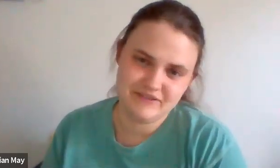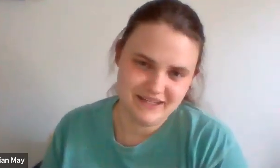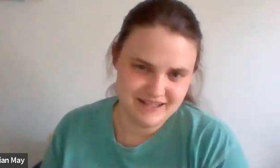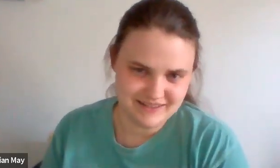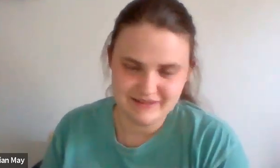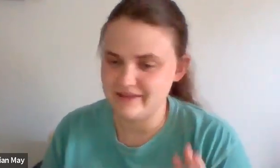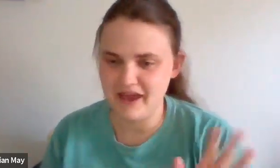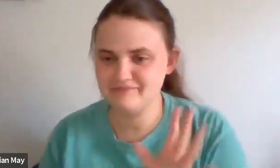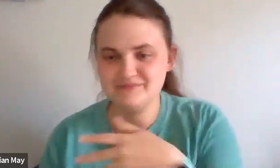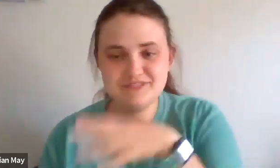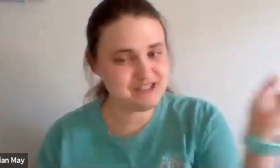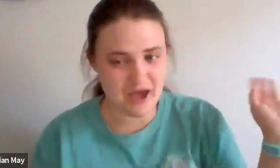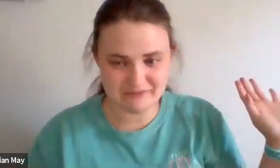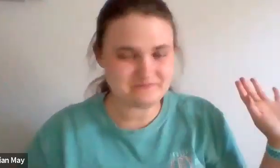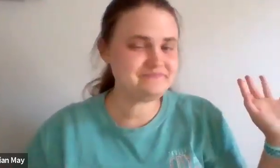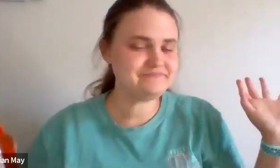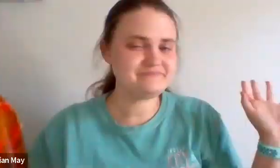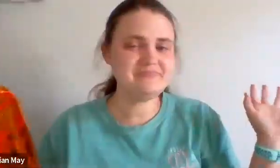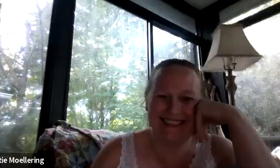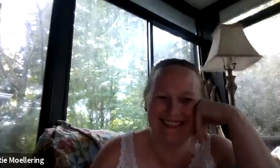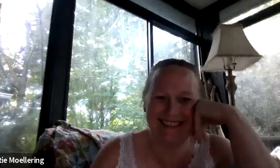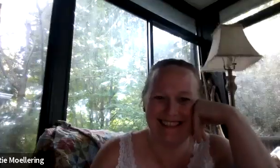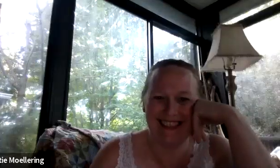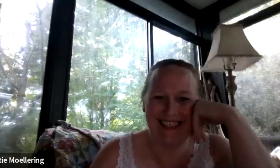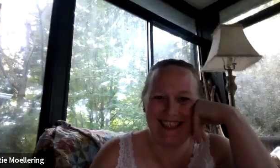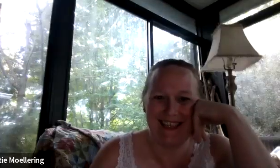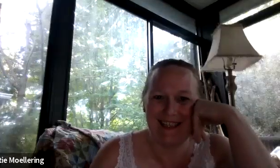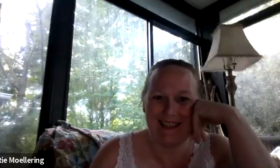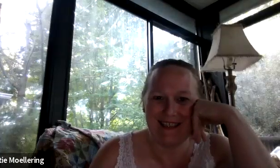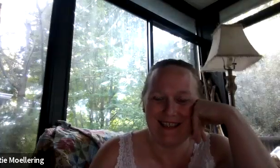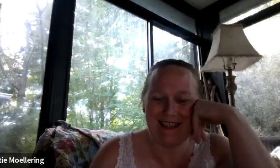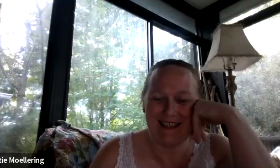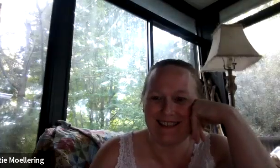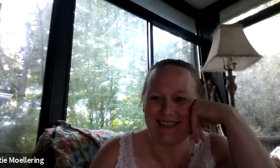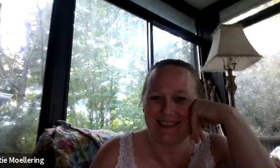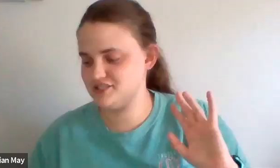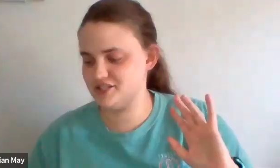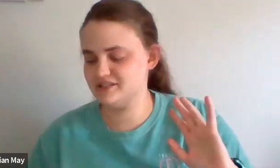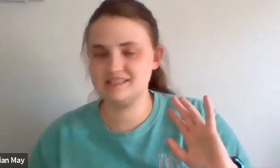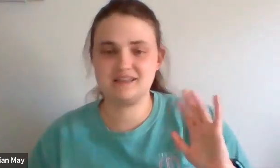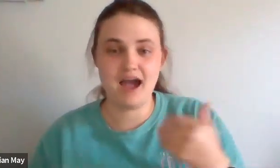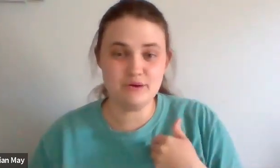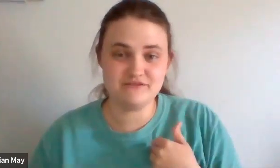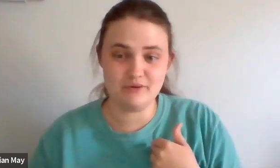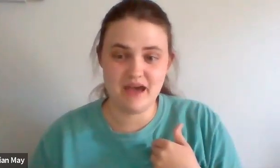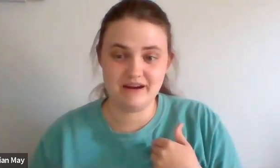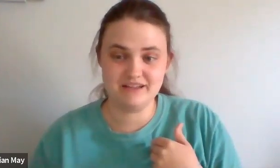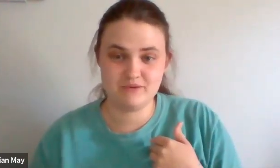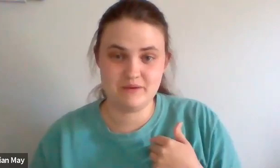offended easily like that. So please don't ever feel bad for that. I just want to make sure, because I always feel bad when I interrupt